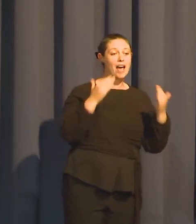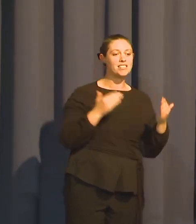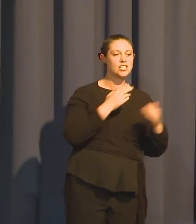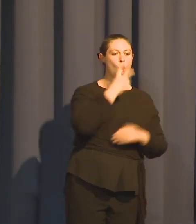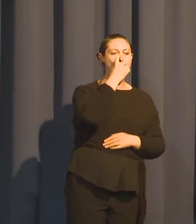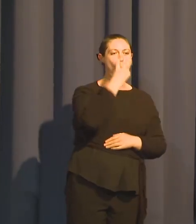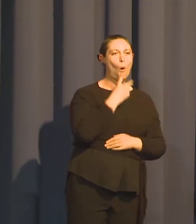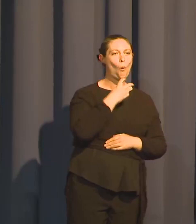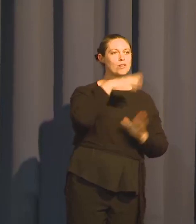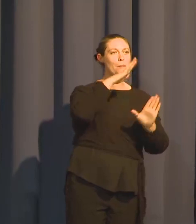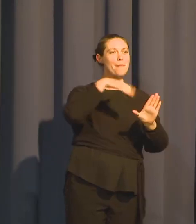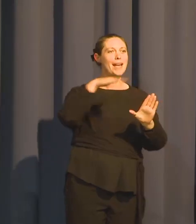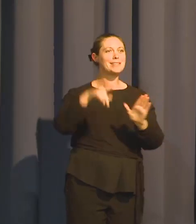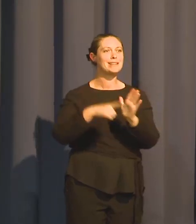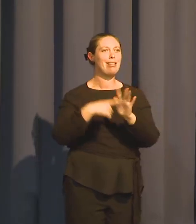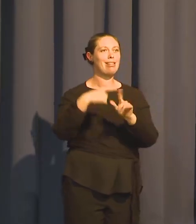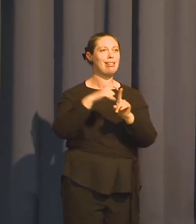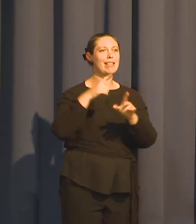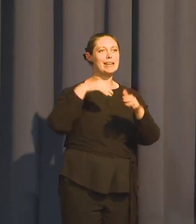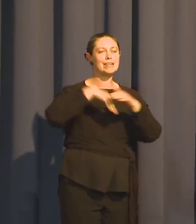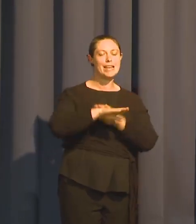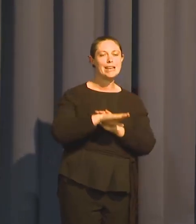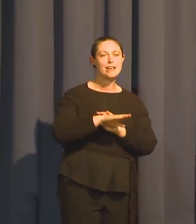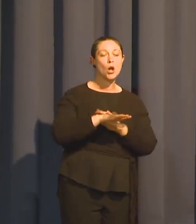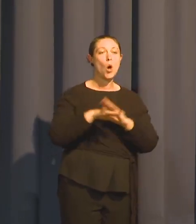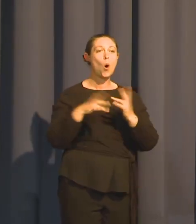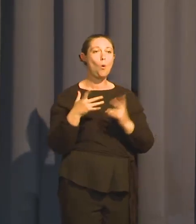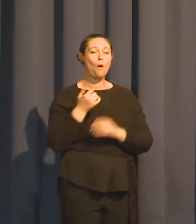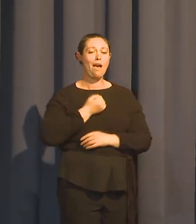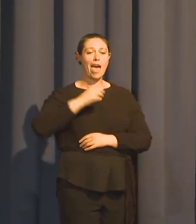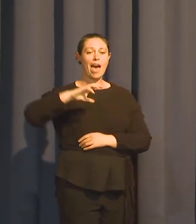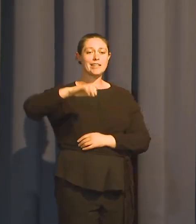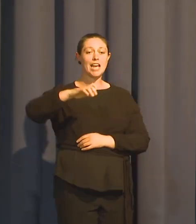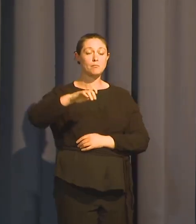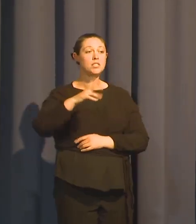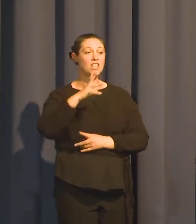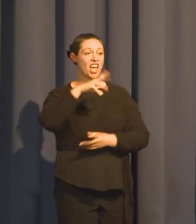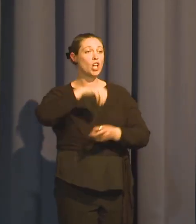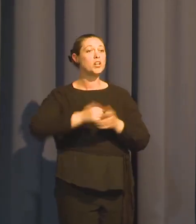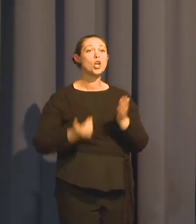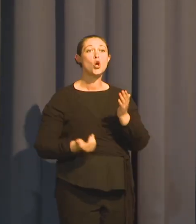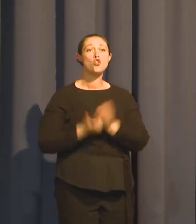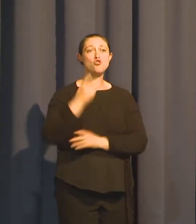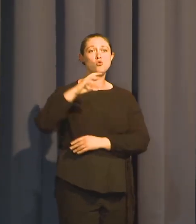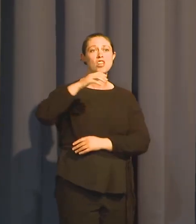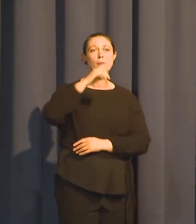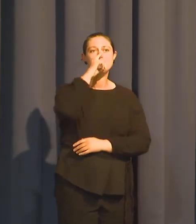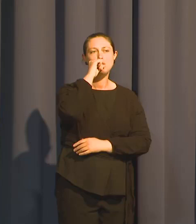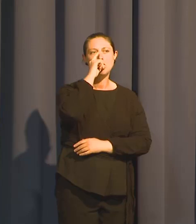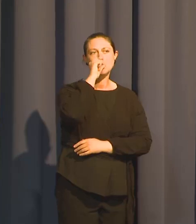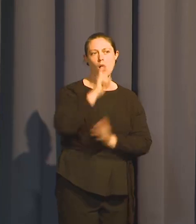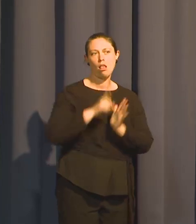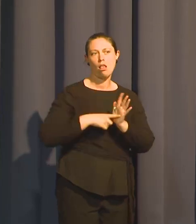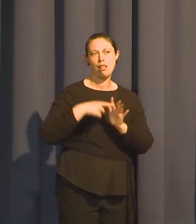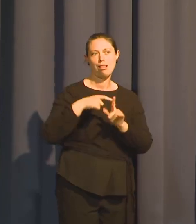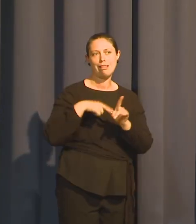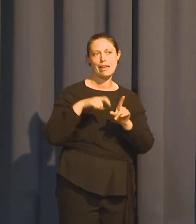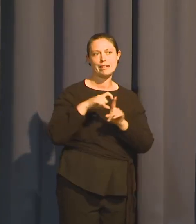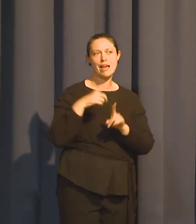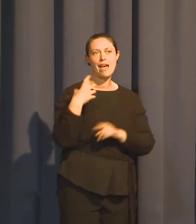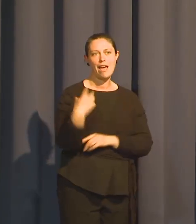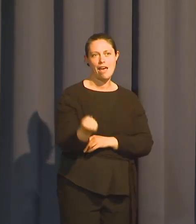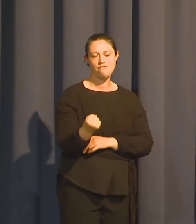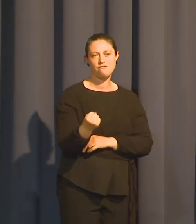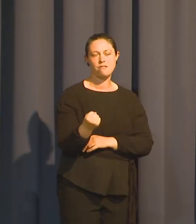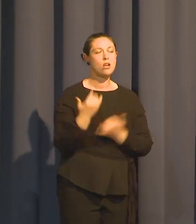paint, or that some of our tapware, even brand new taps, may contain some lead, as the current